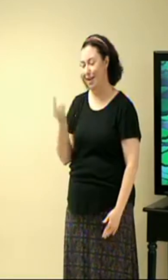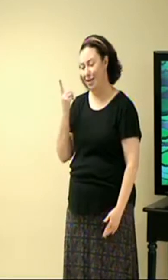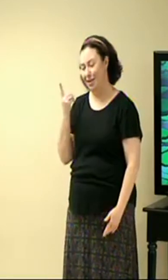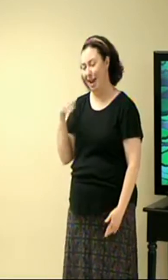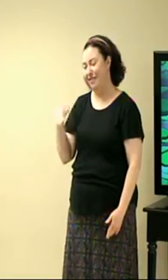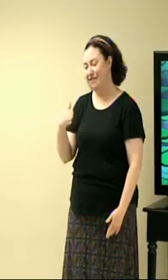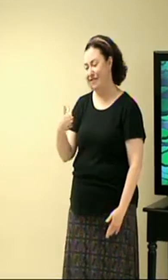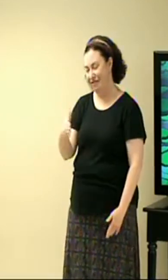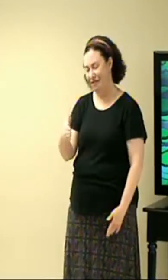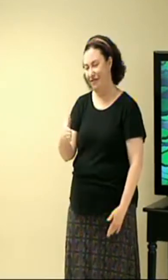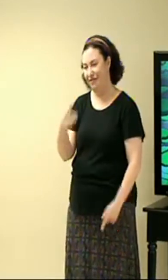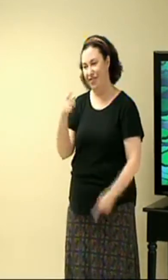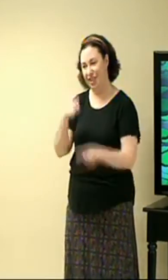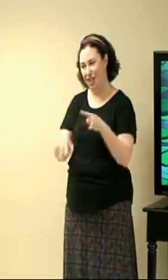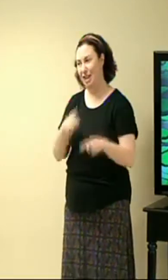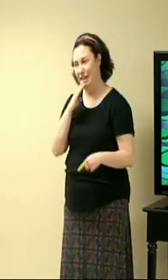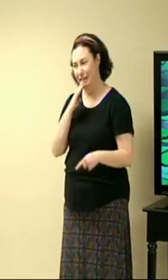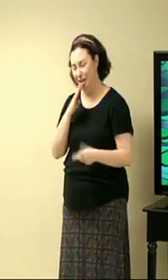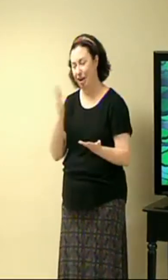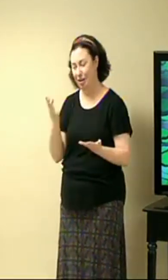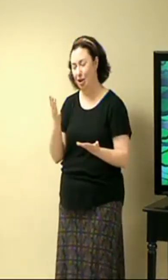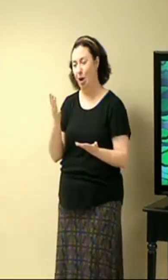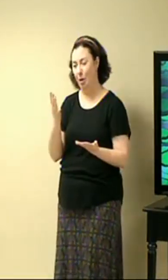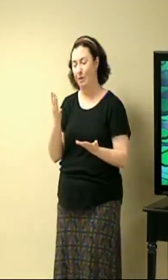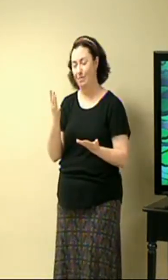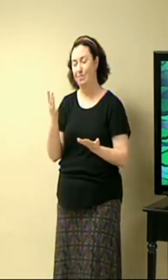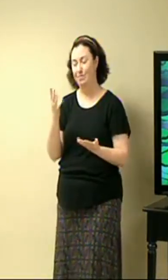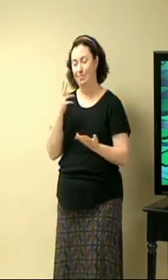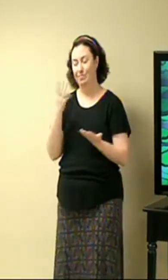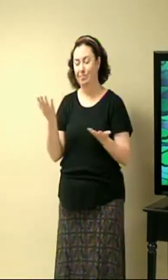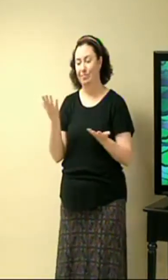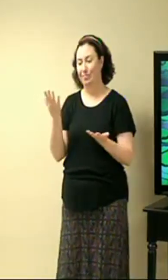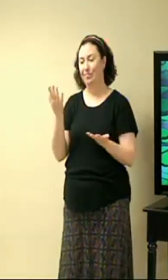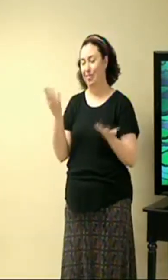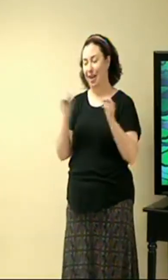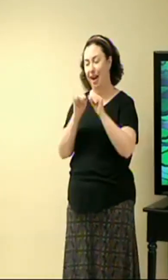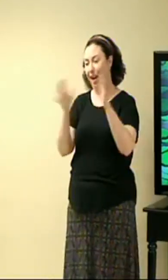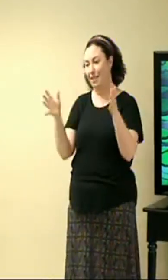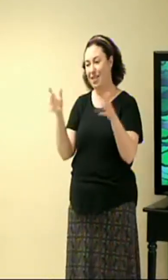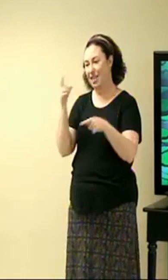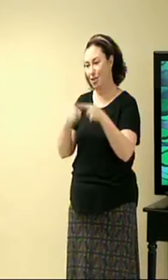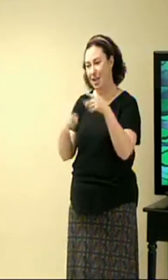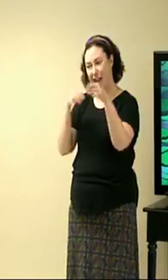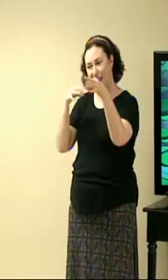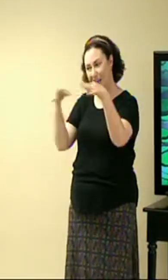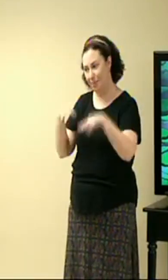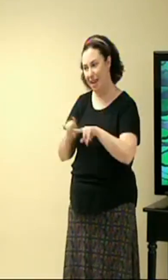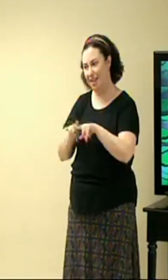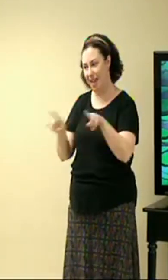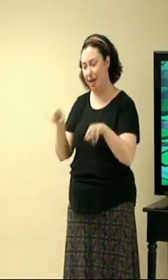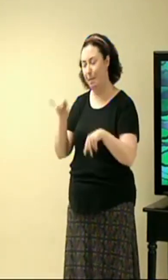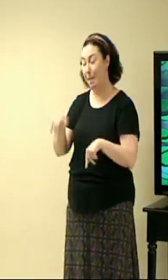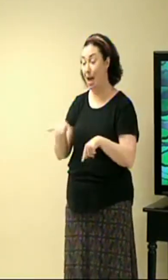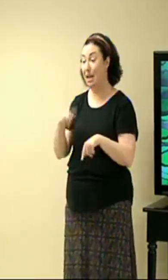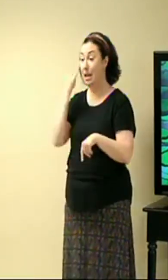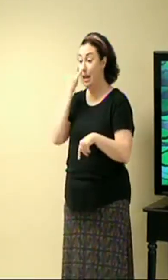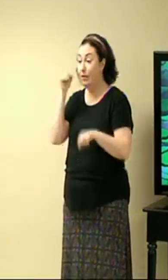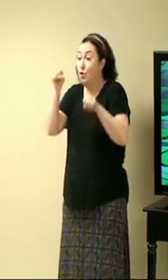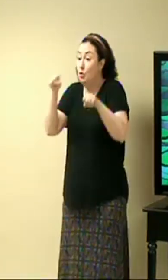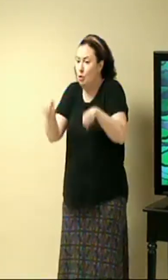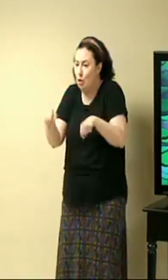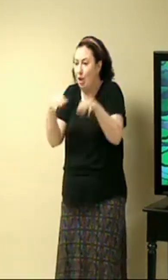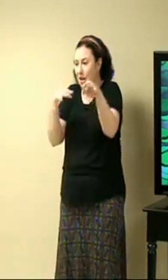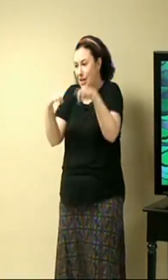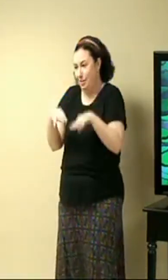would think you're crazy. They wouldn't know what water is because it's all around them. They don't recognize it. And friends, in the same way, you and I don't